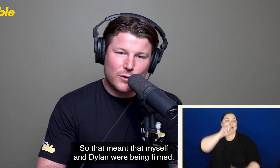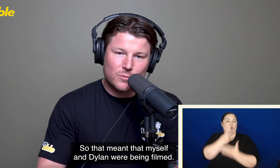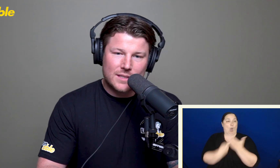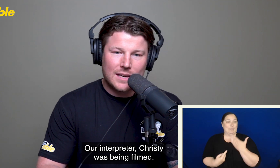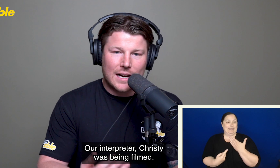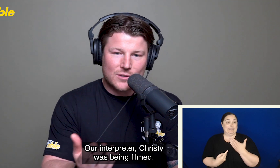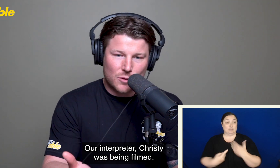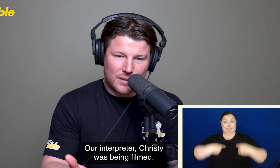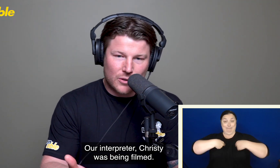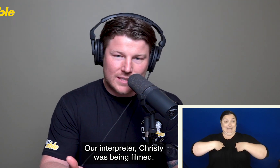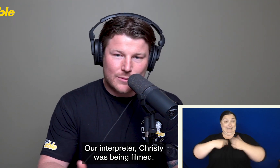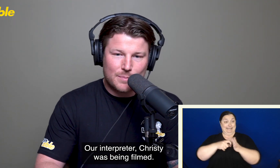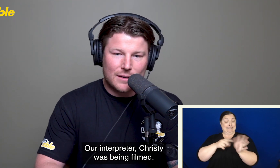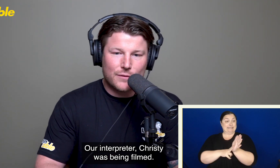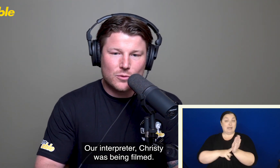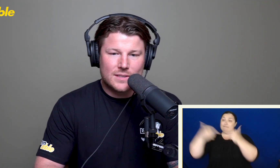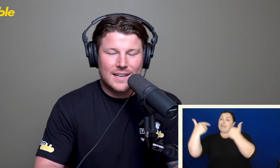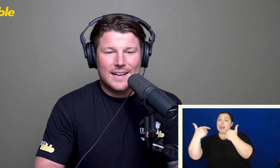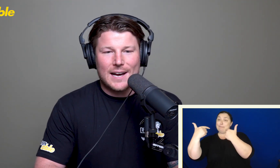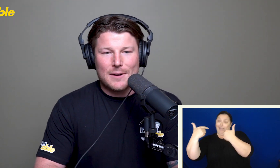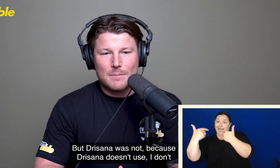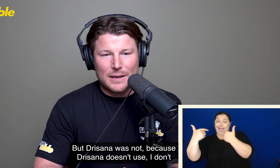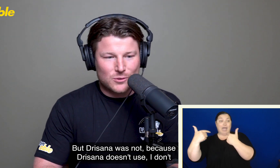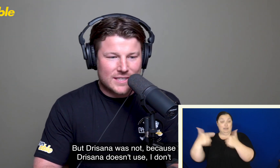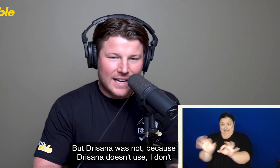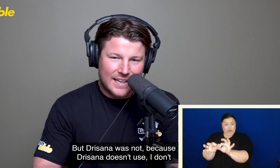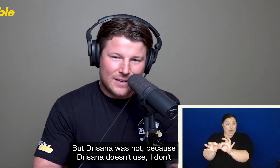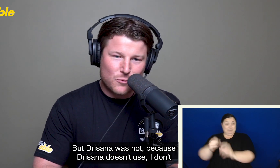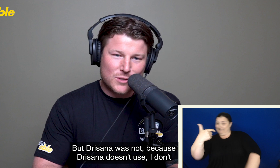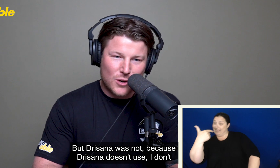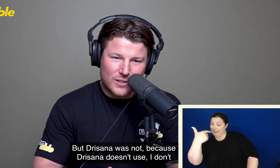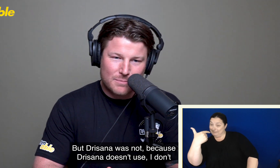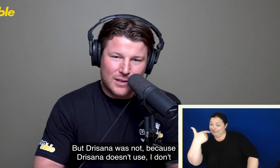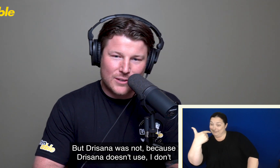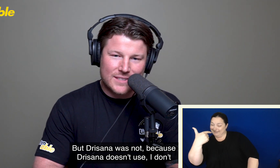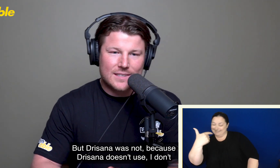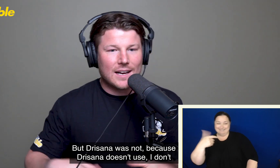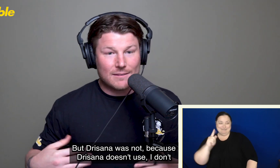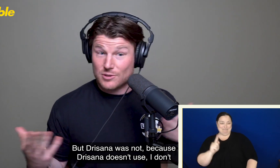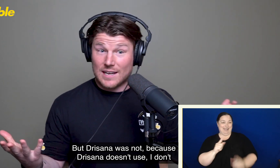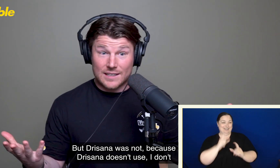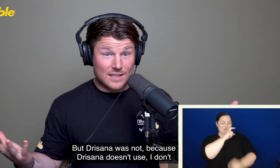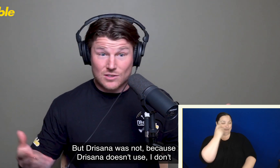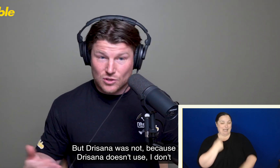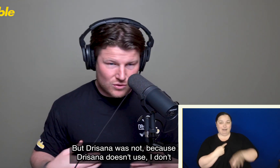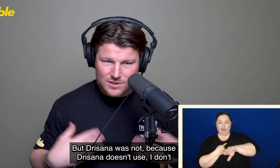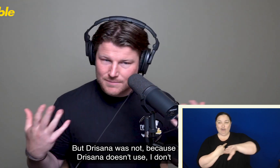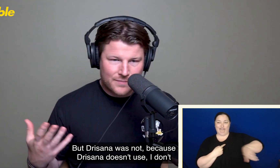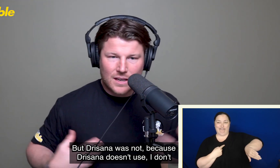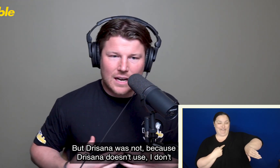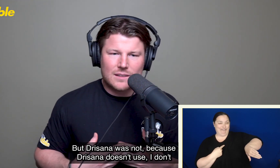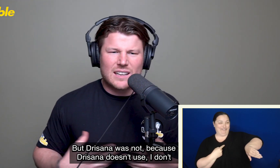being filmed. Our interpreter, Christy, was being filmed, but Drisana was not, because Drisana doesn't